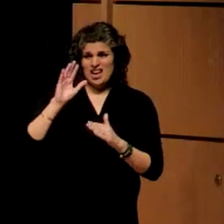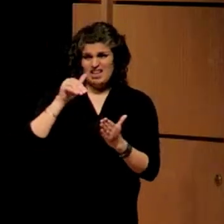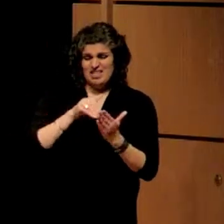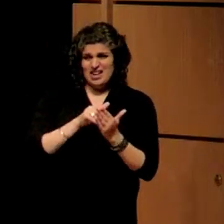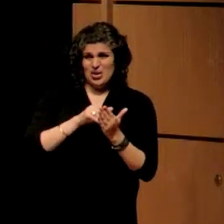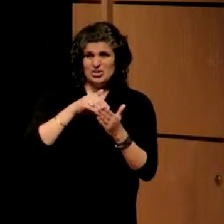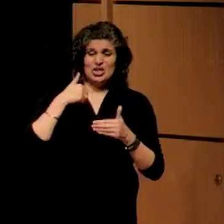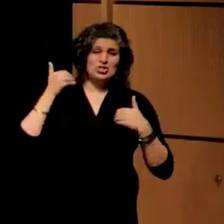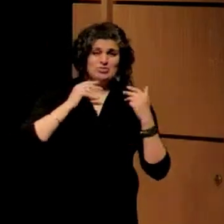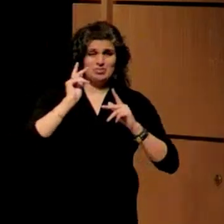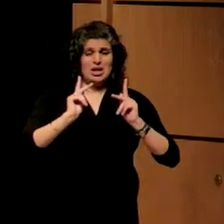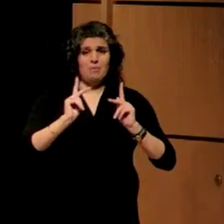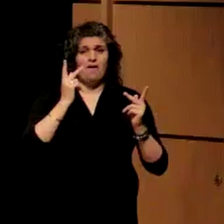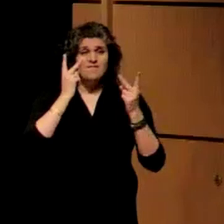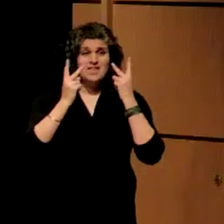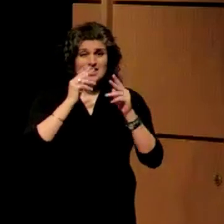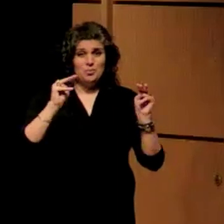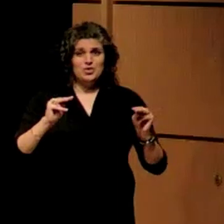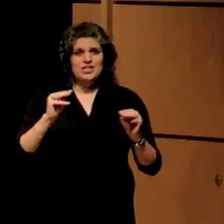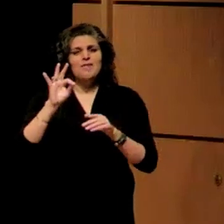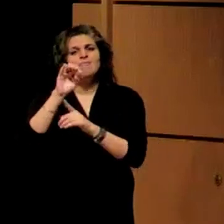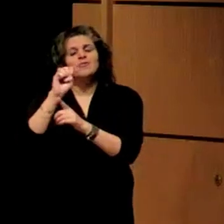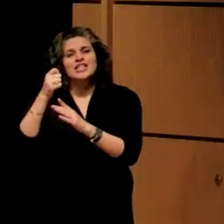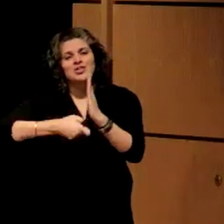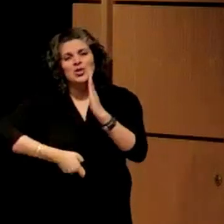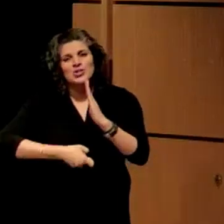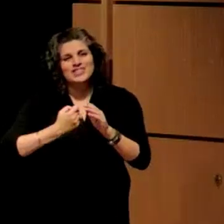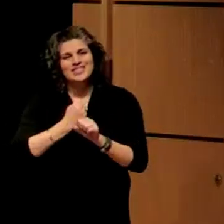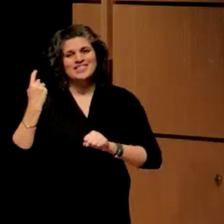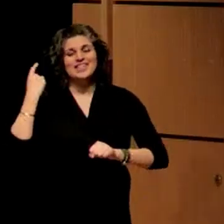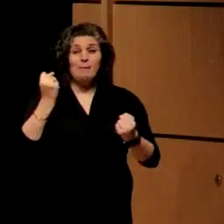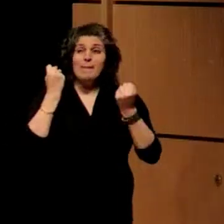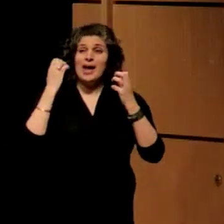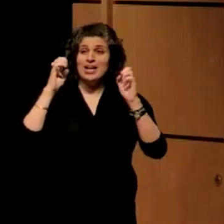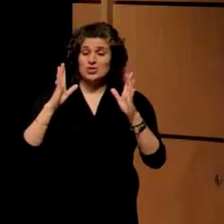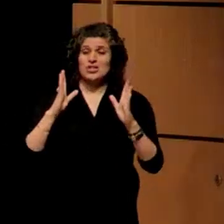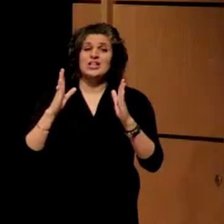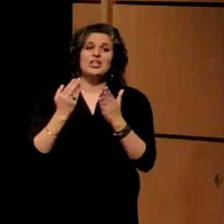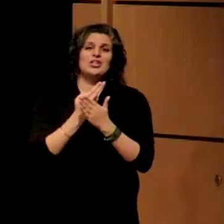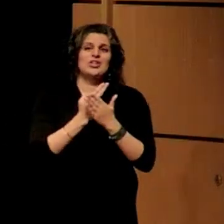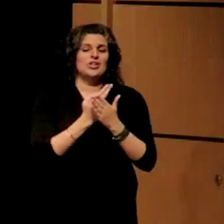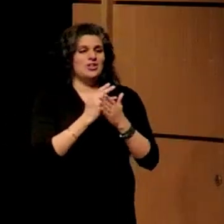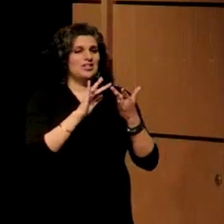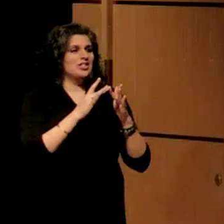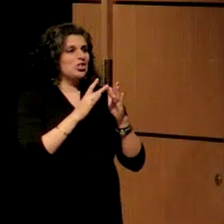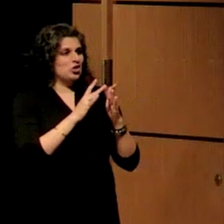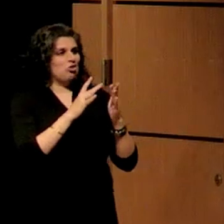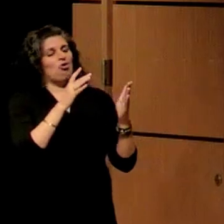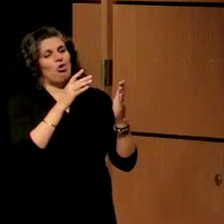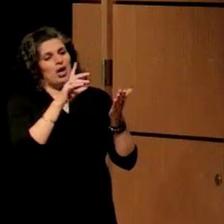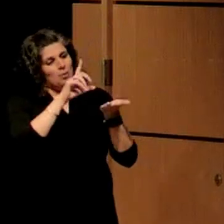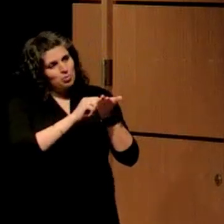students visited the museum for free last year. Many educators used our robust digital and print